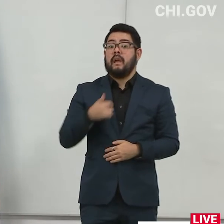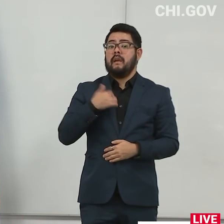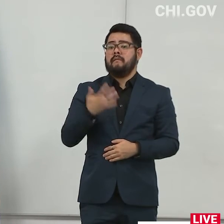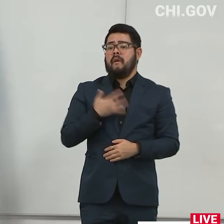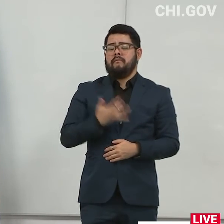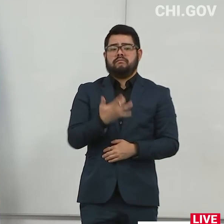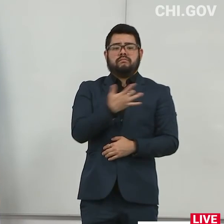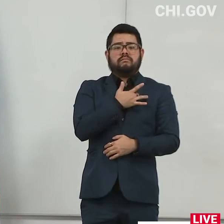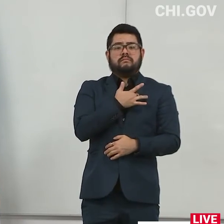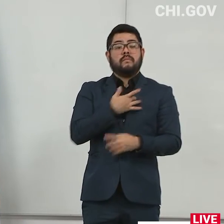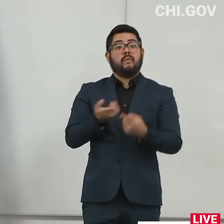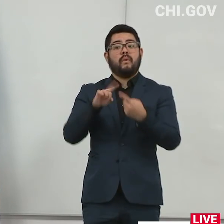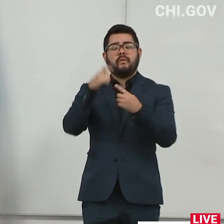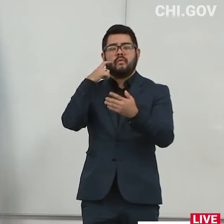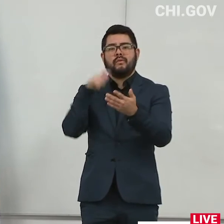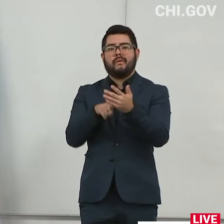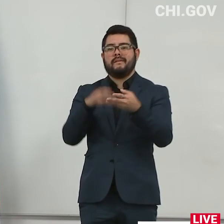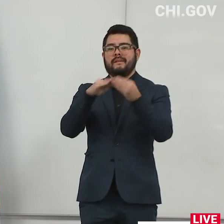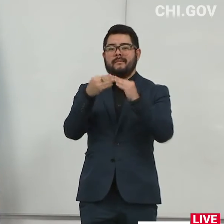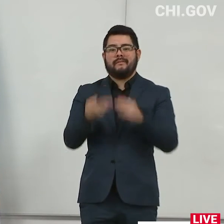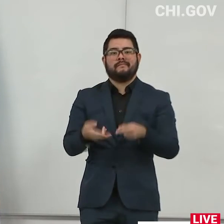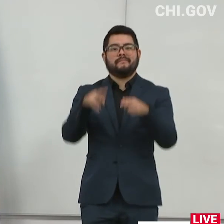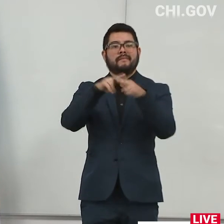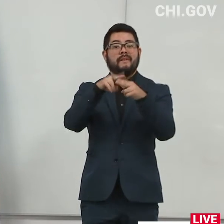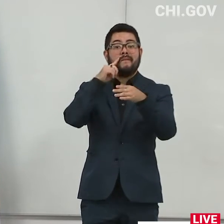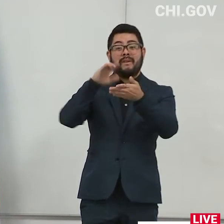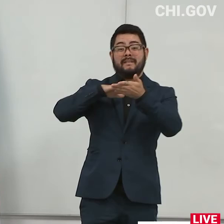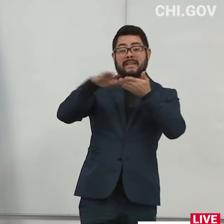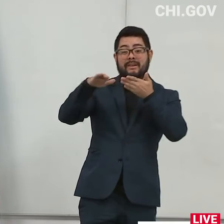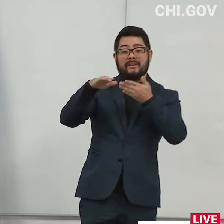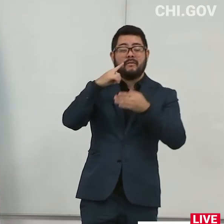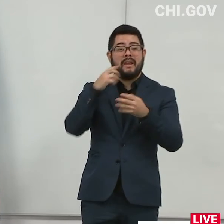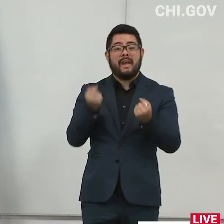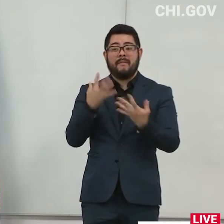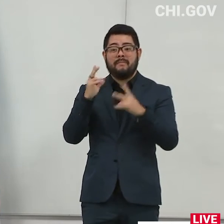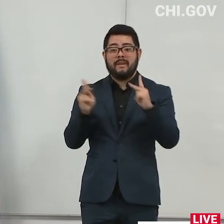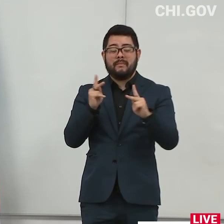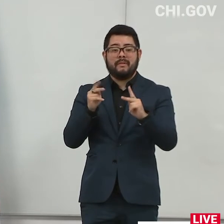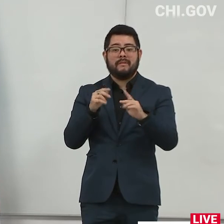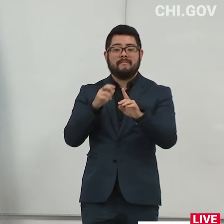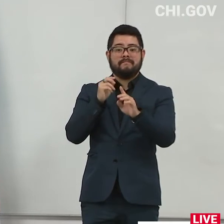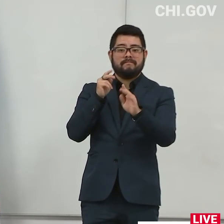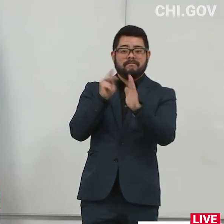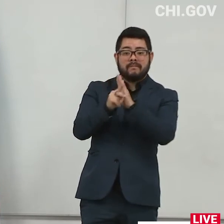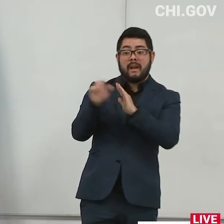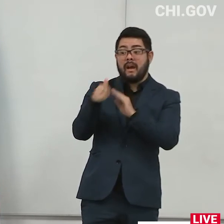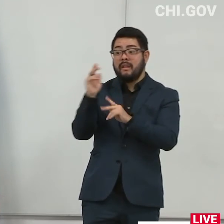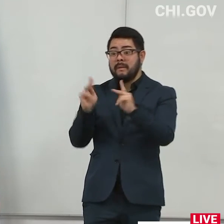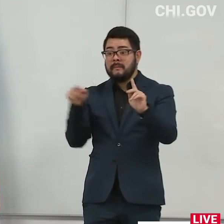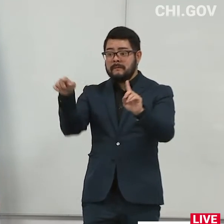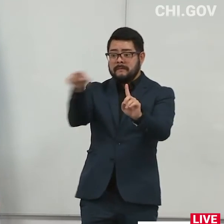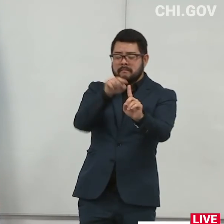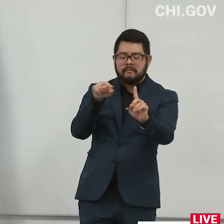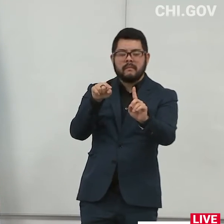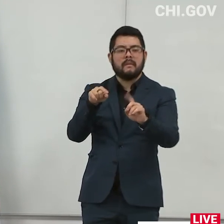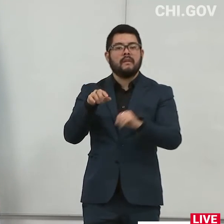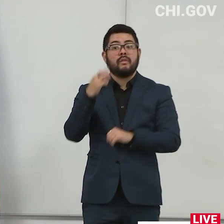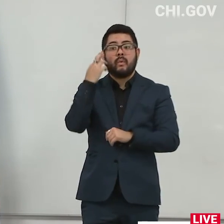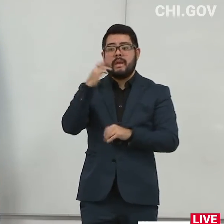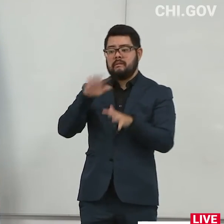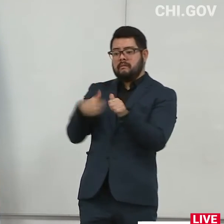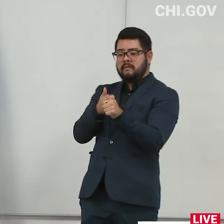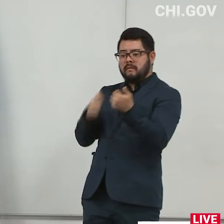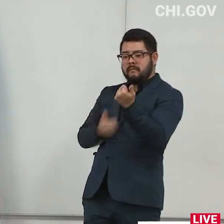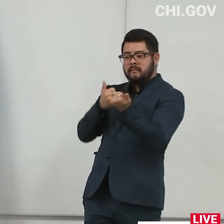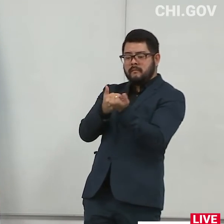the increases in numbers of our clearance rates in homicides that have been committed this year, that has largely been driven by